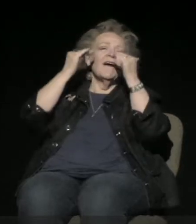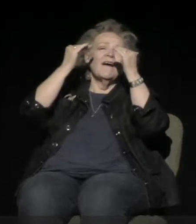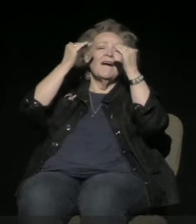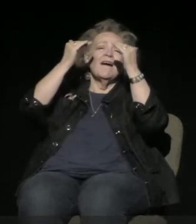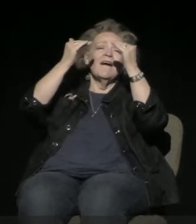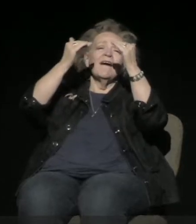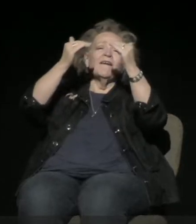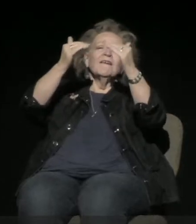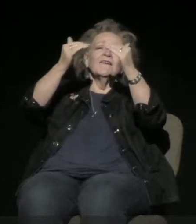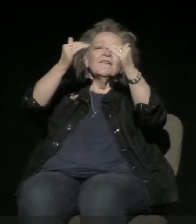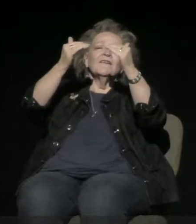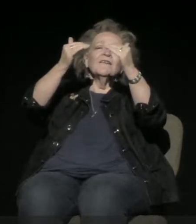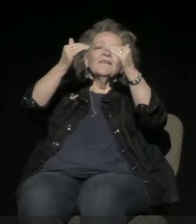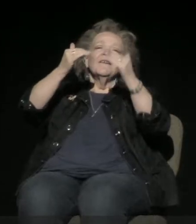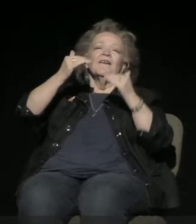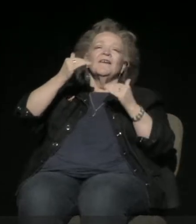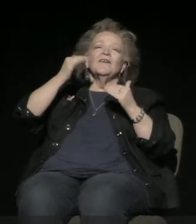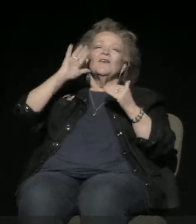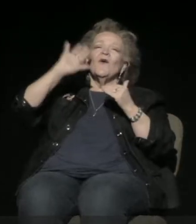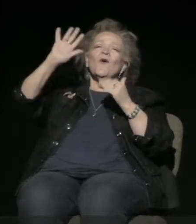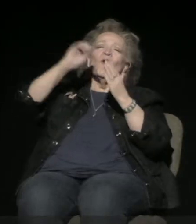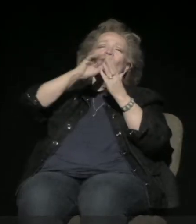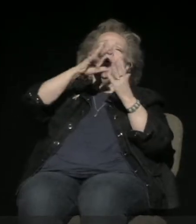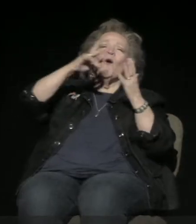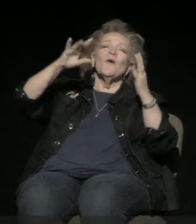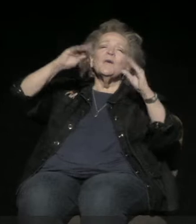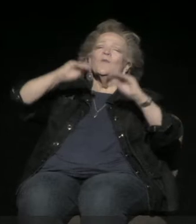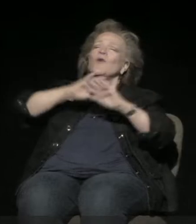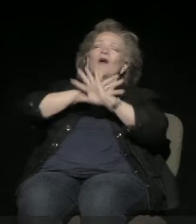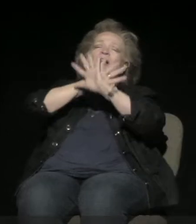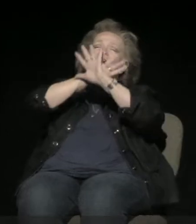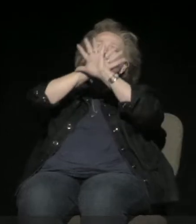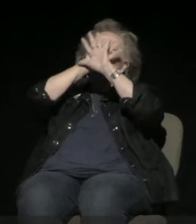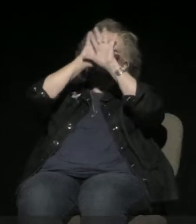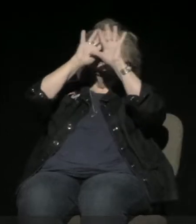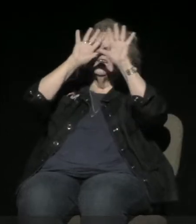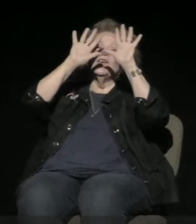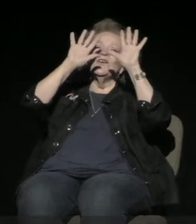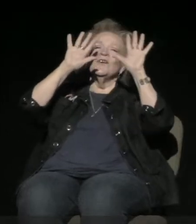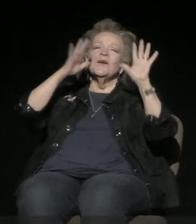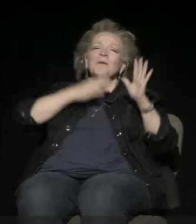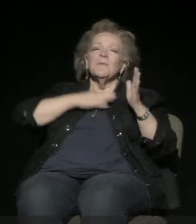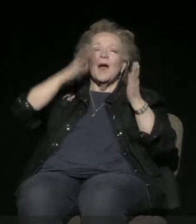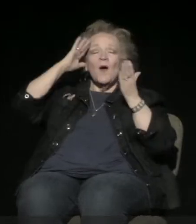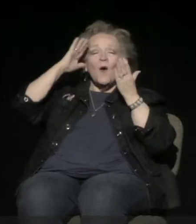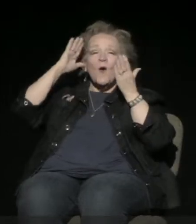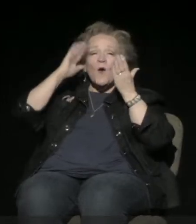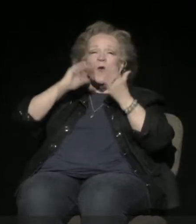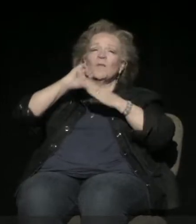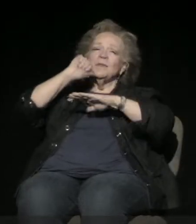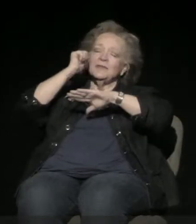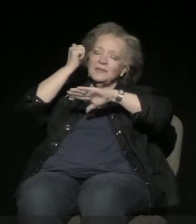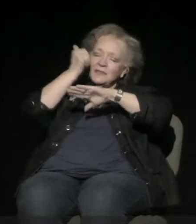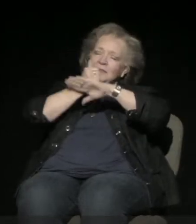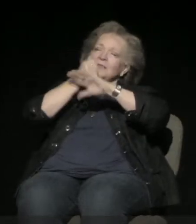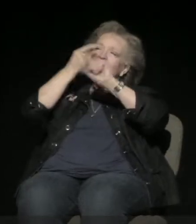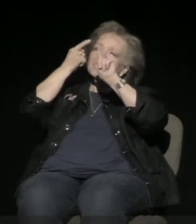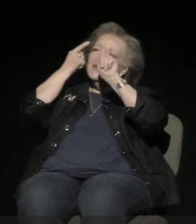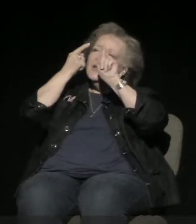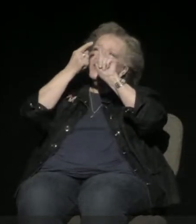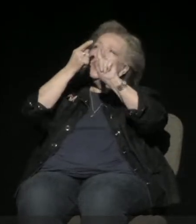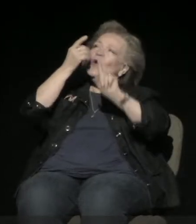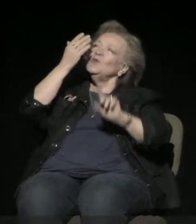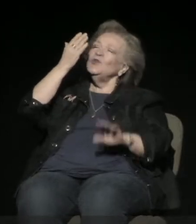Is Higher Your Glory Brighter My Hope Is